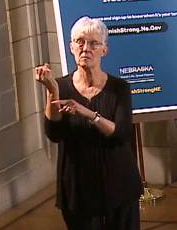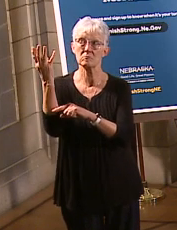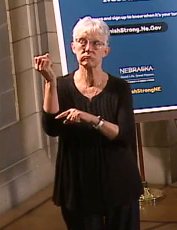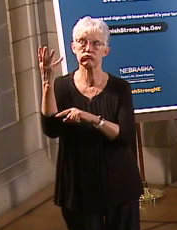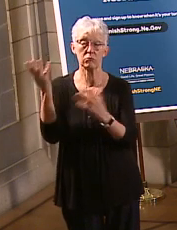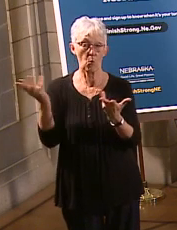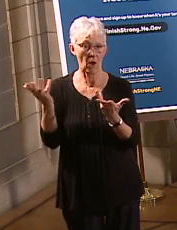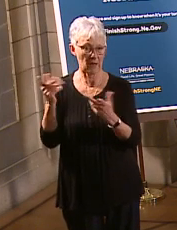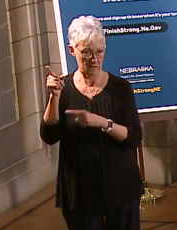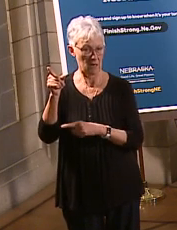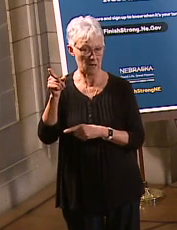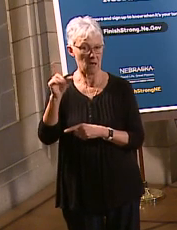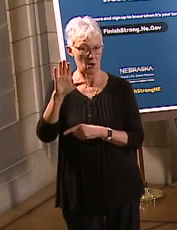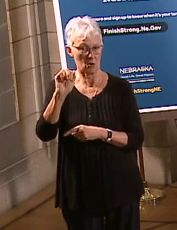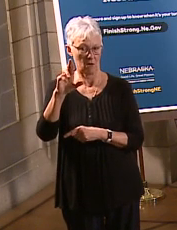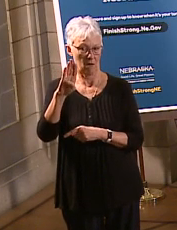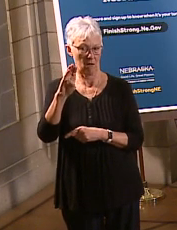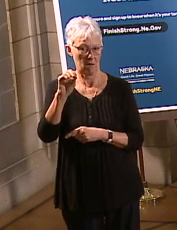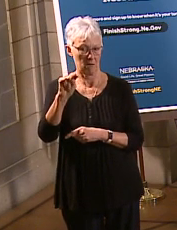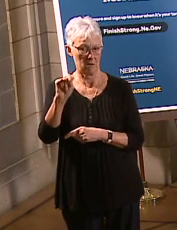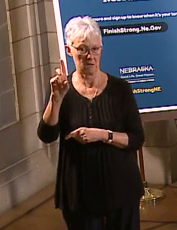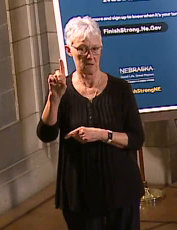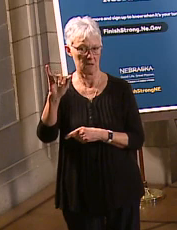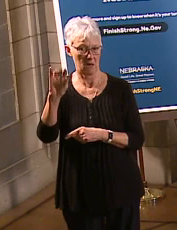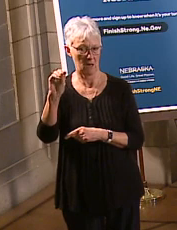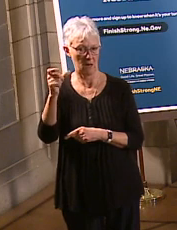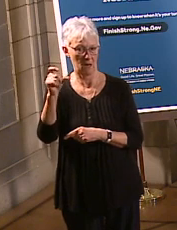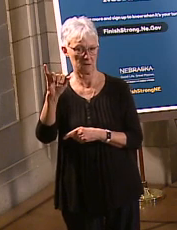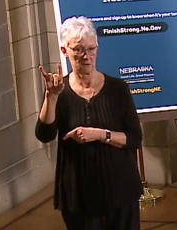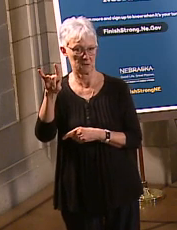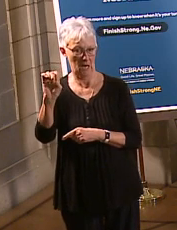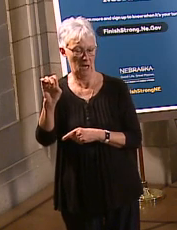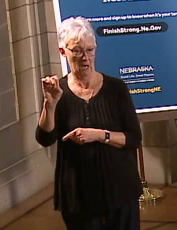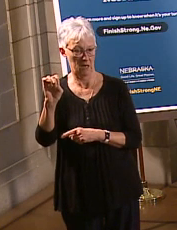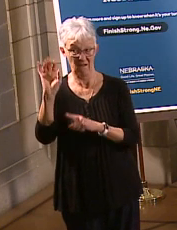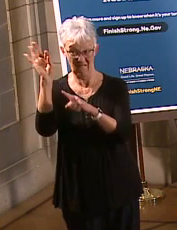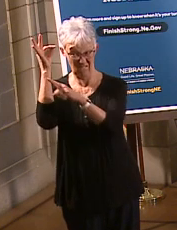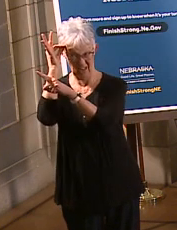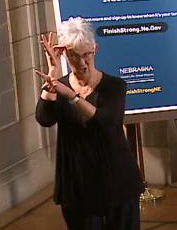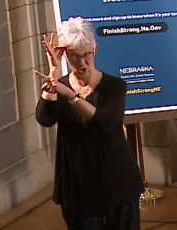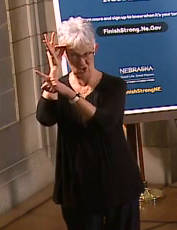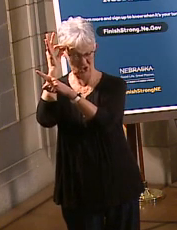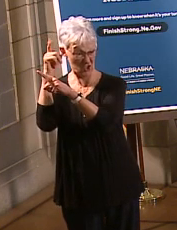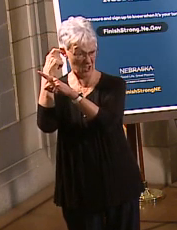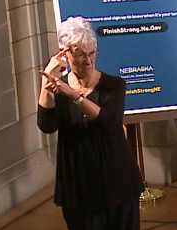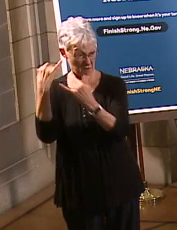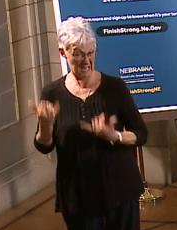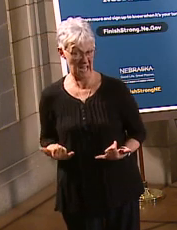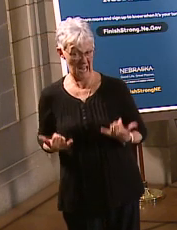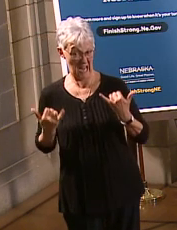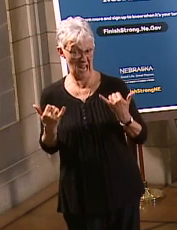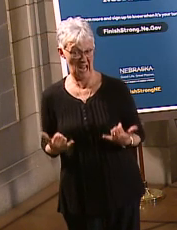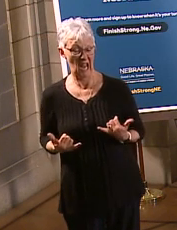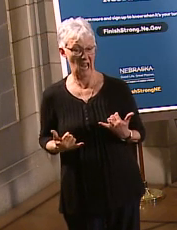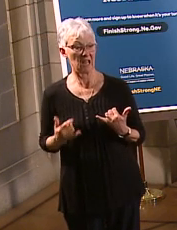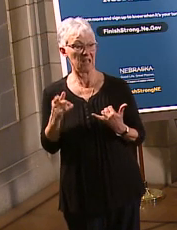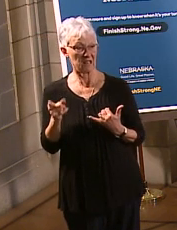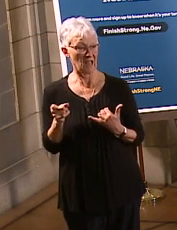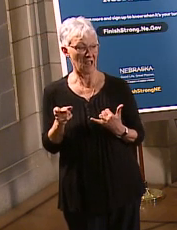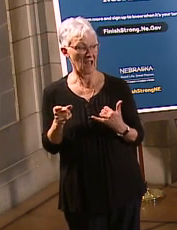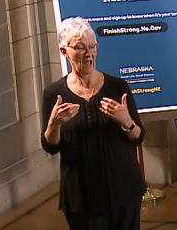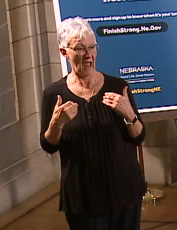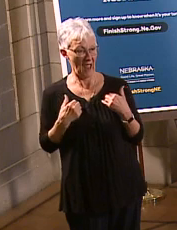very easy ways to collect that carbon dioxide, and you know at the federal government right now, there's a lot of talk going on what's called carbon capture